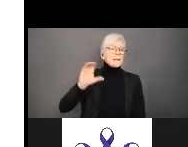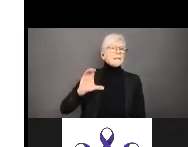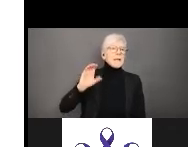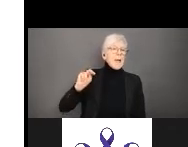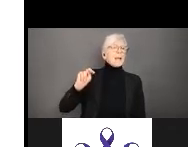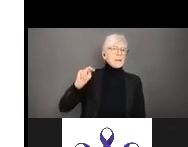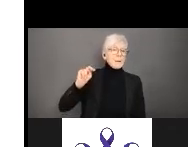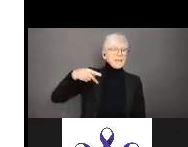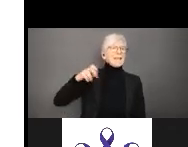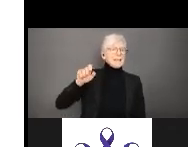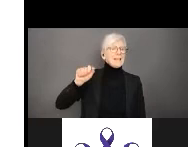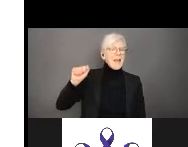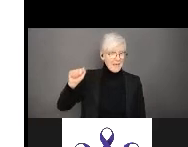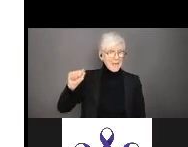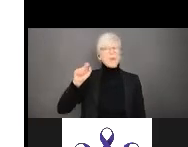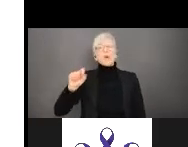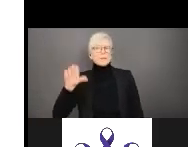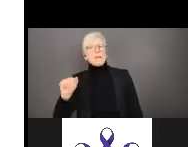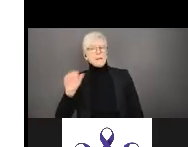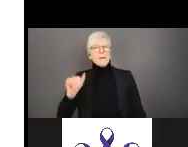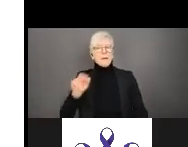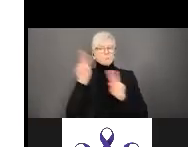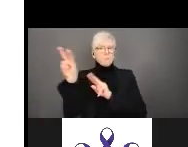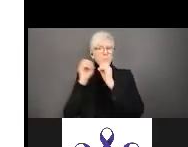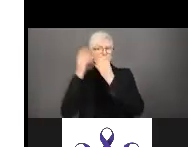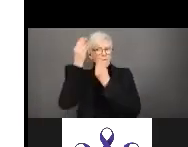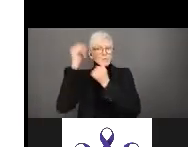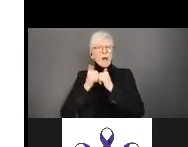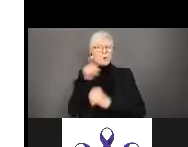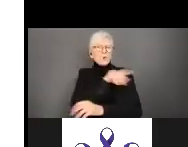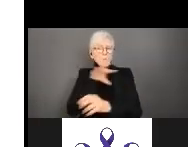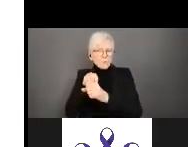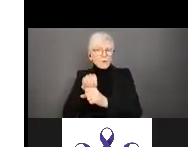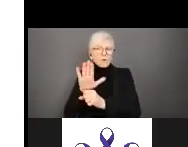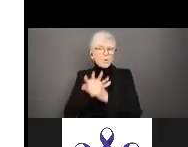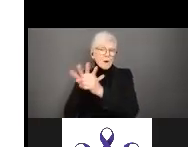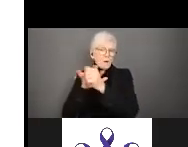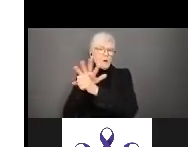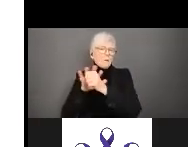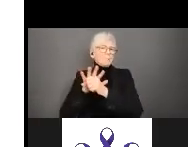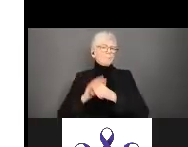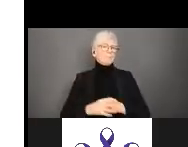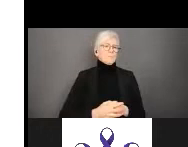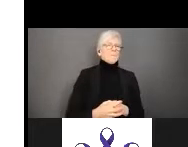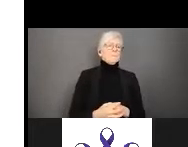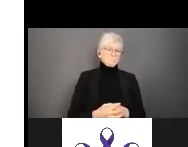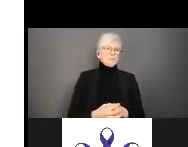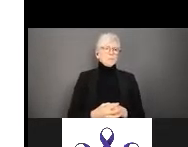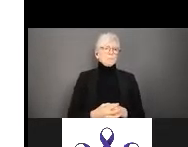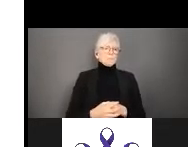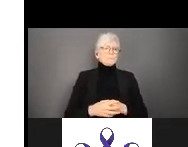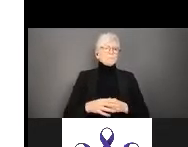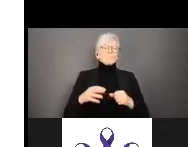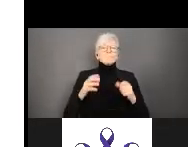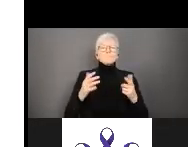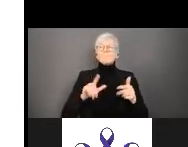template letters to help you take action at your own level in your own corner of the country. And now I guess I will